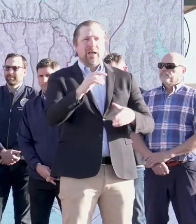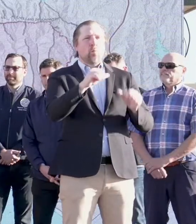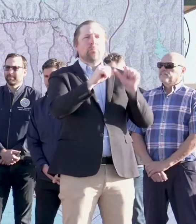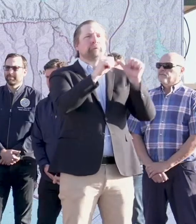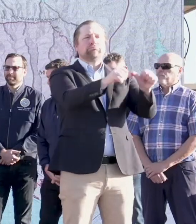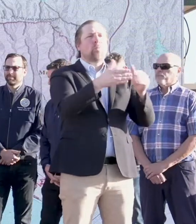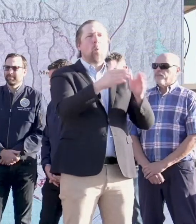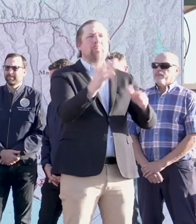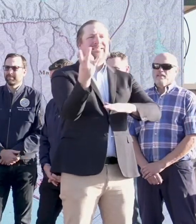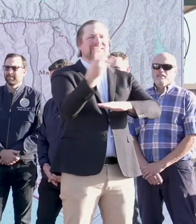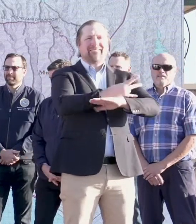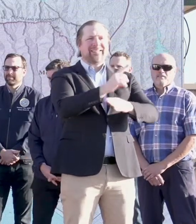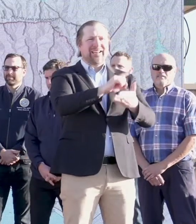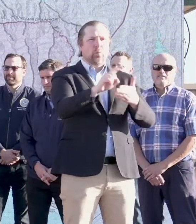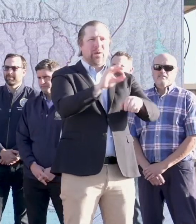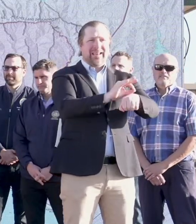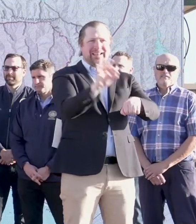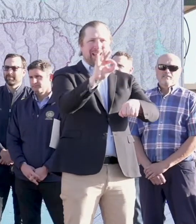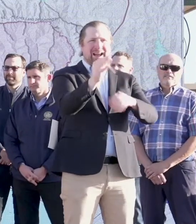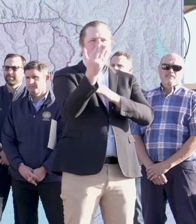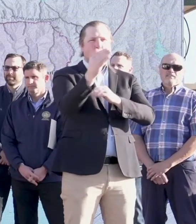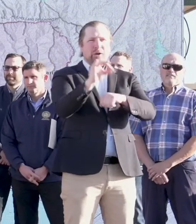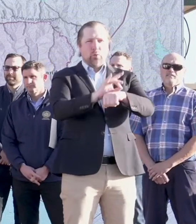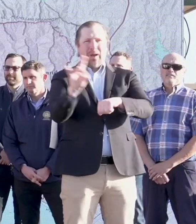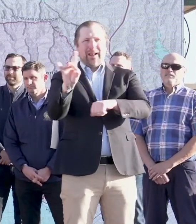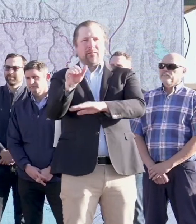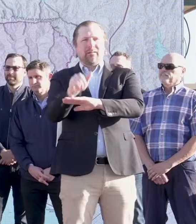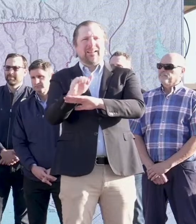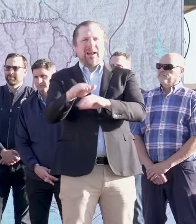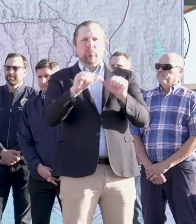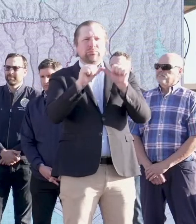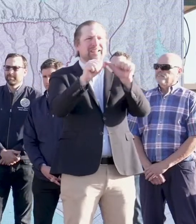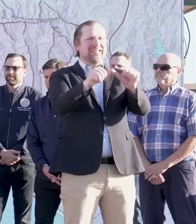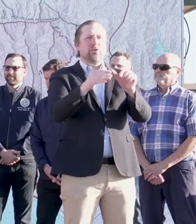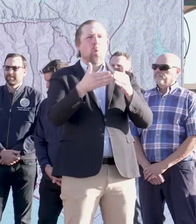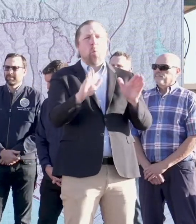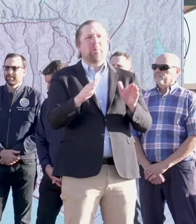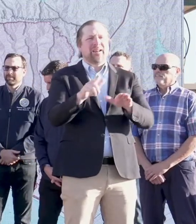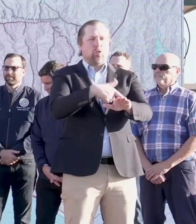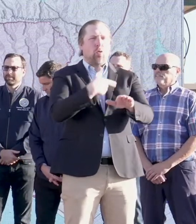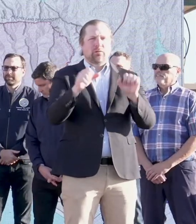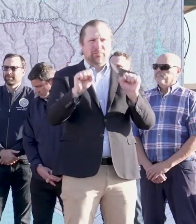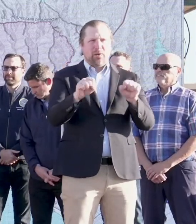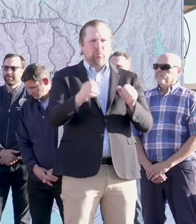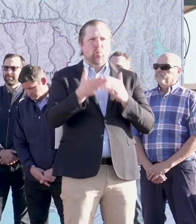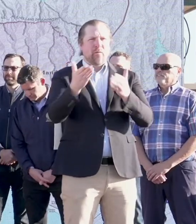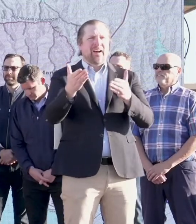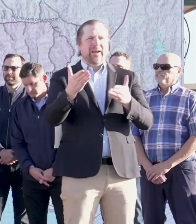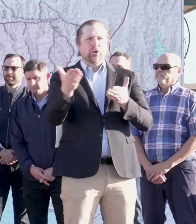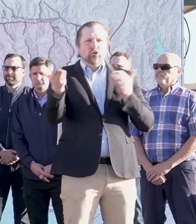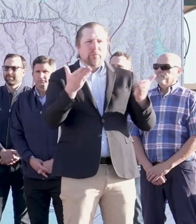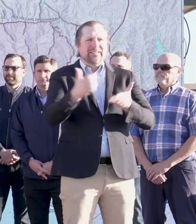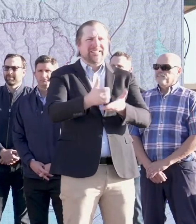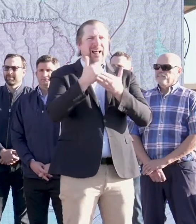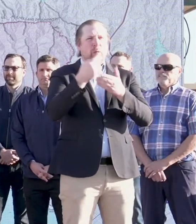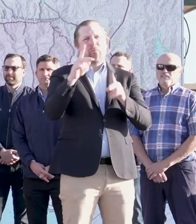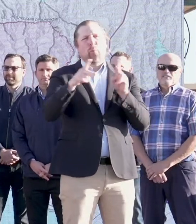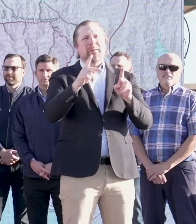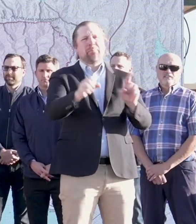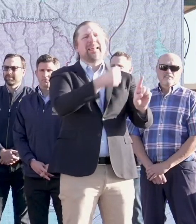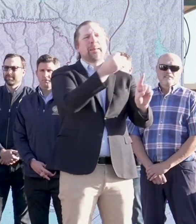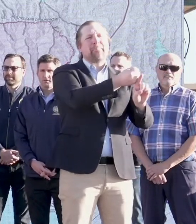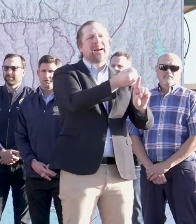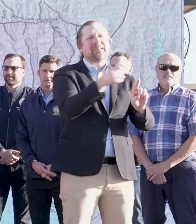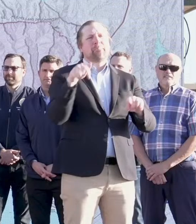open 7 days a week from 9 a.m. to 8 p.m. and will remain open as long as necessary to provide services to those impacted by the